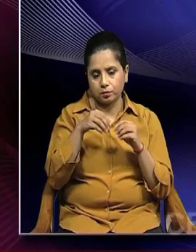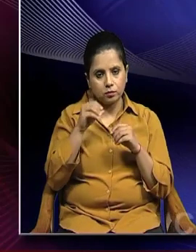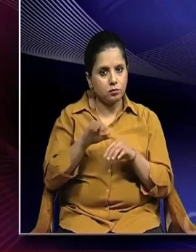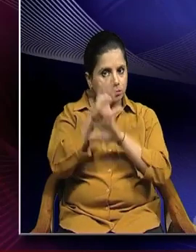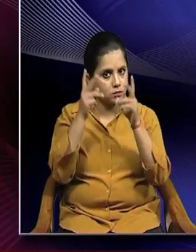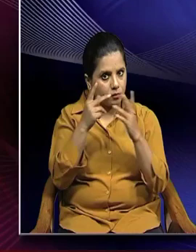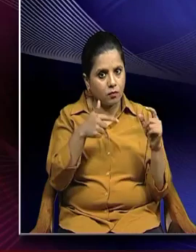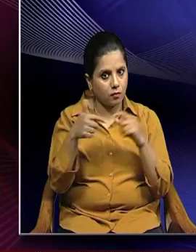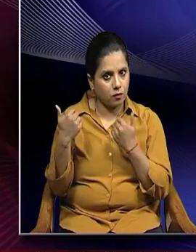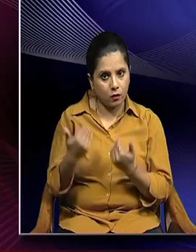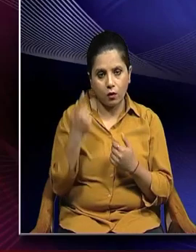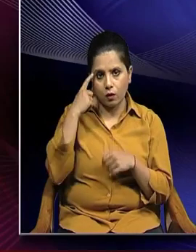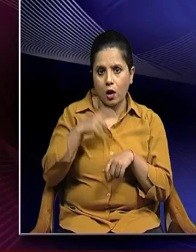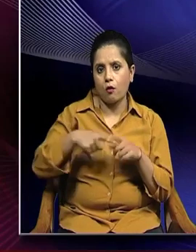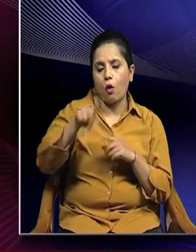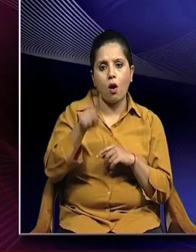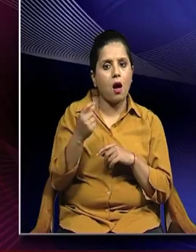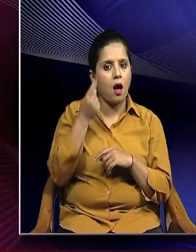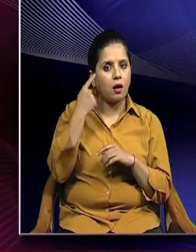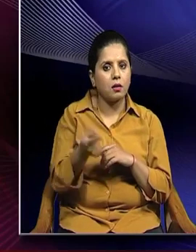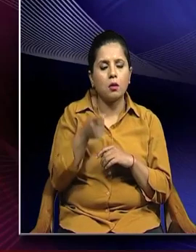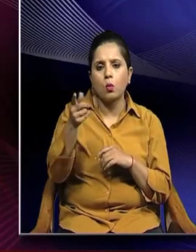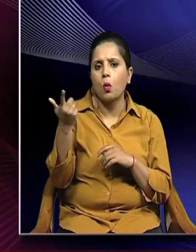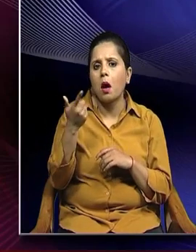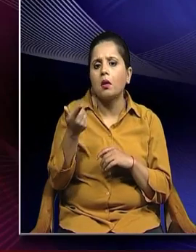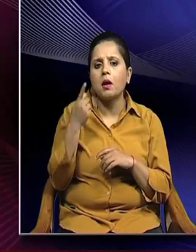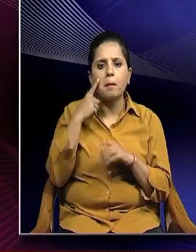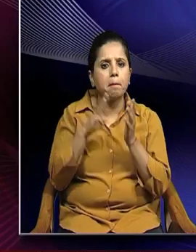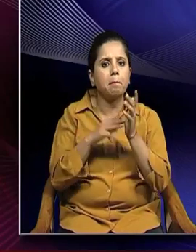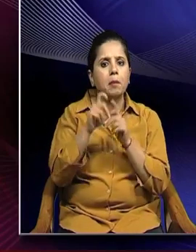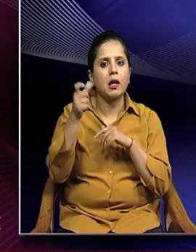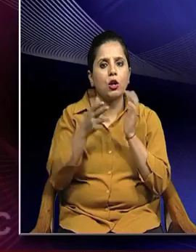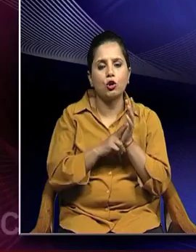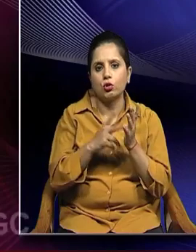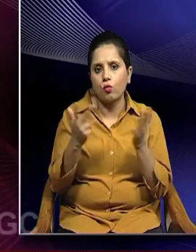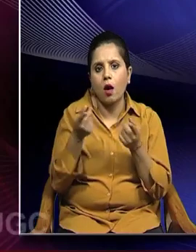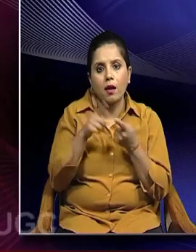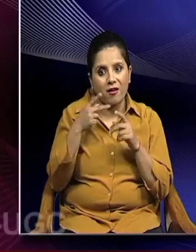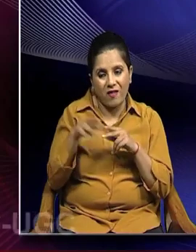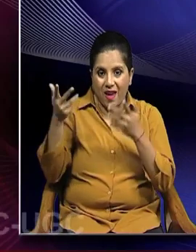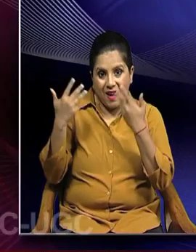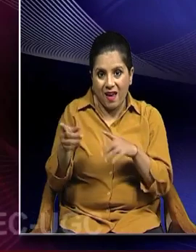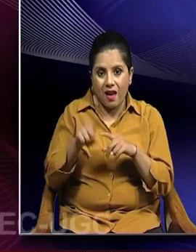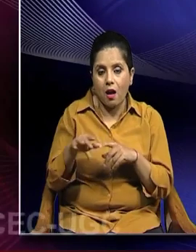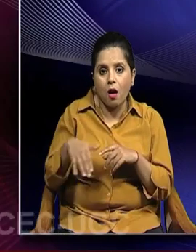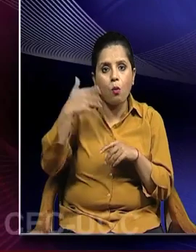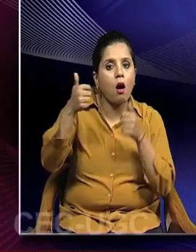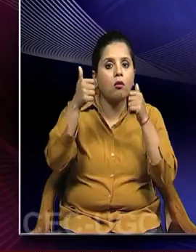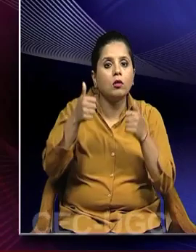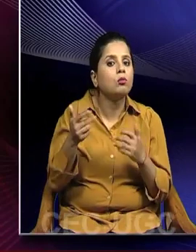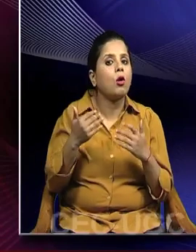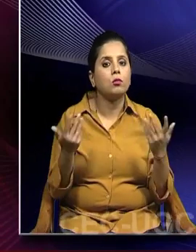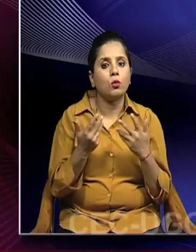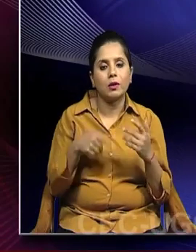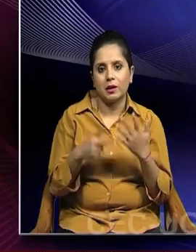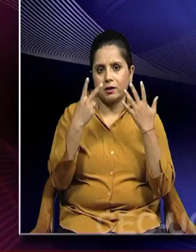learners, it's time for us to understand the implications of it. What are the implications of these 7 models which we